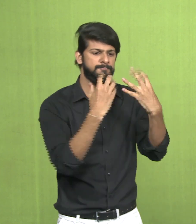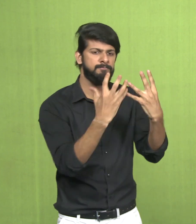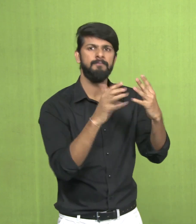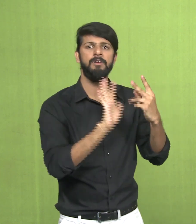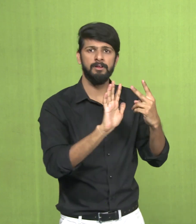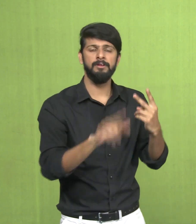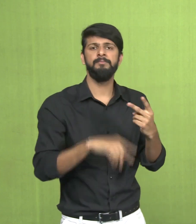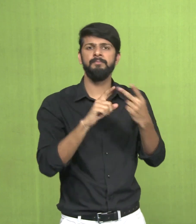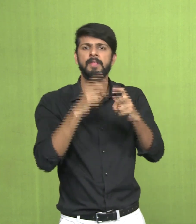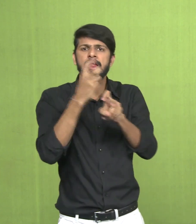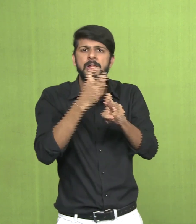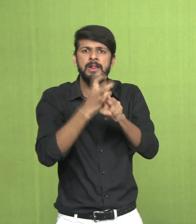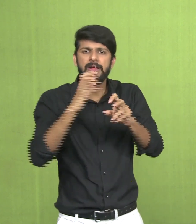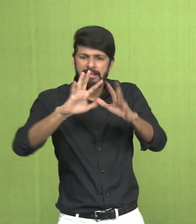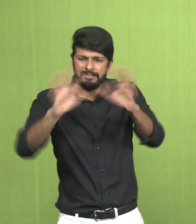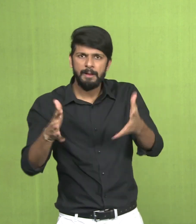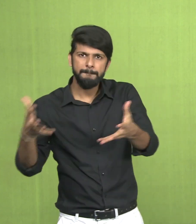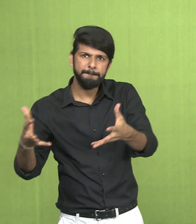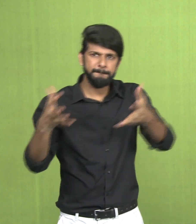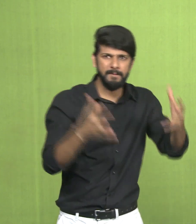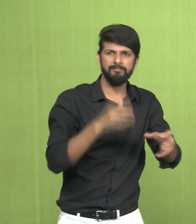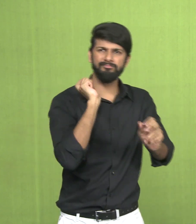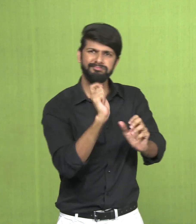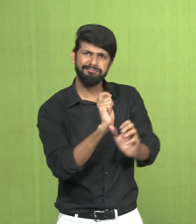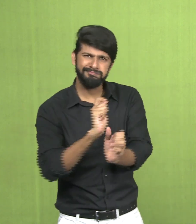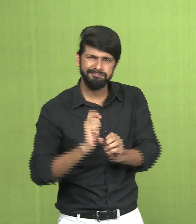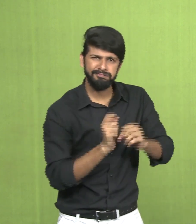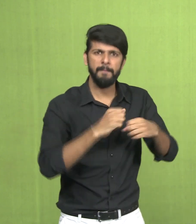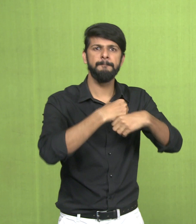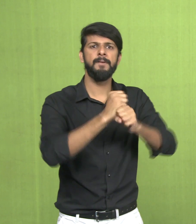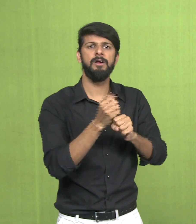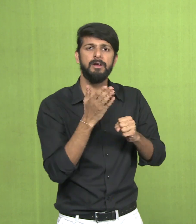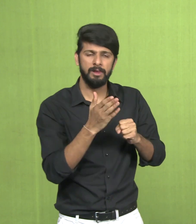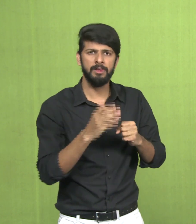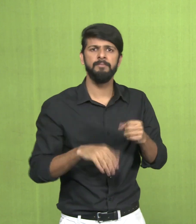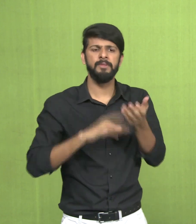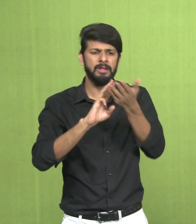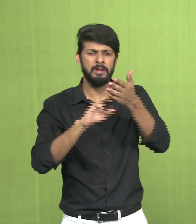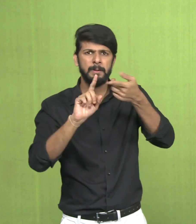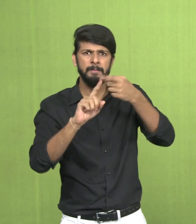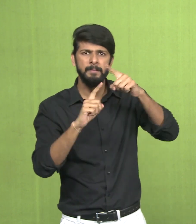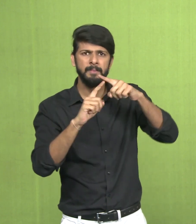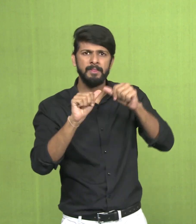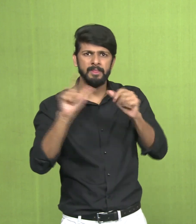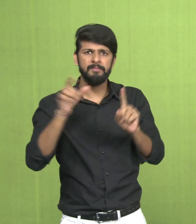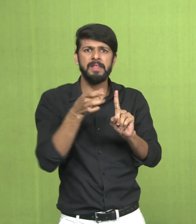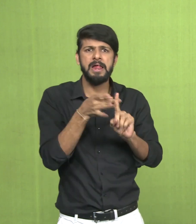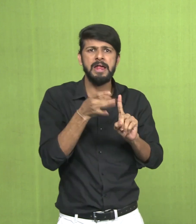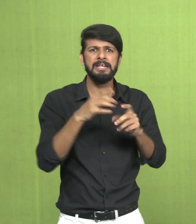by terracotta, one is made by the steatite stone, and one is made out of